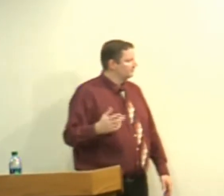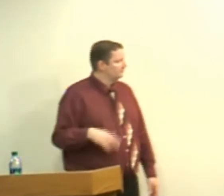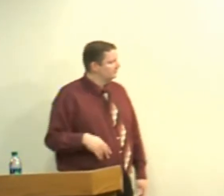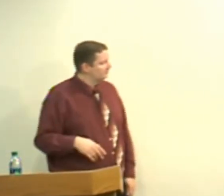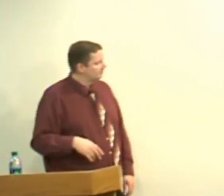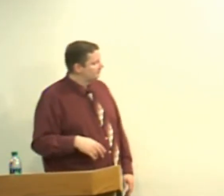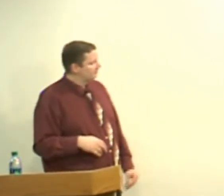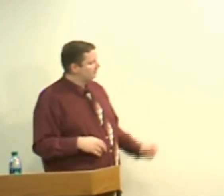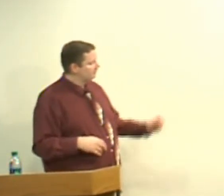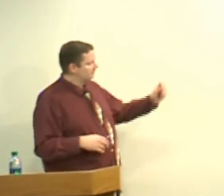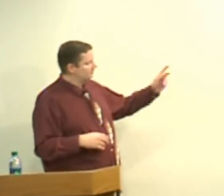to them.